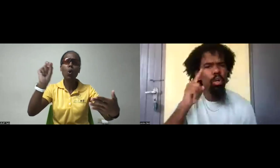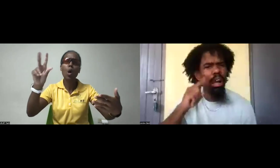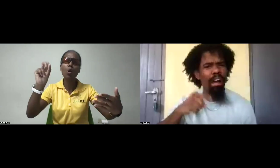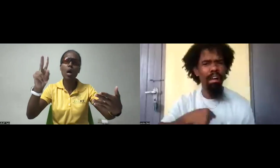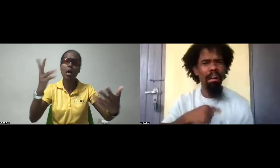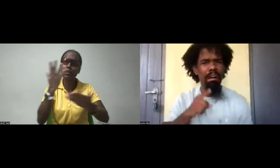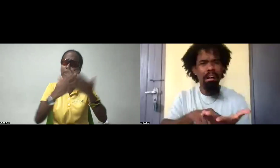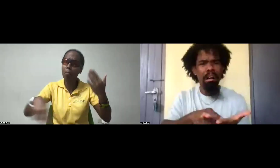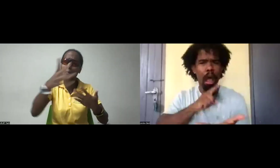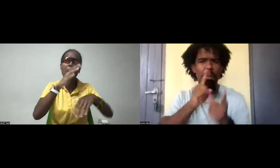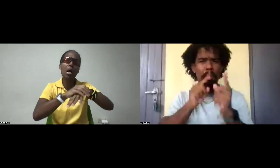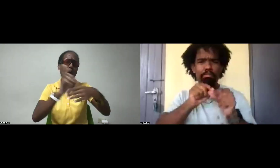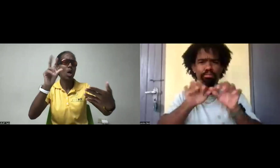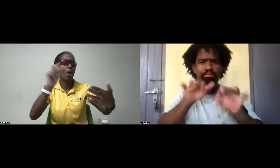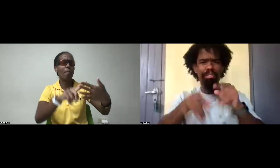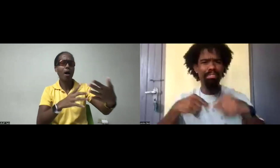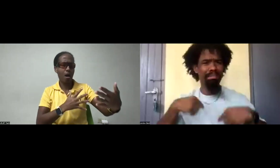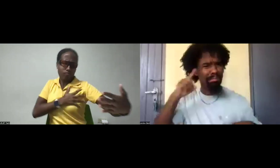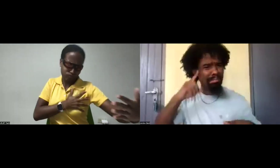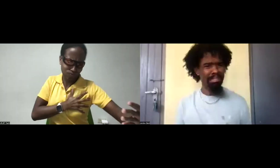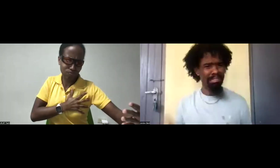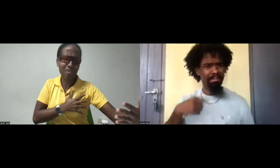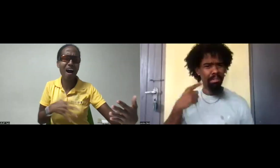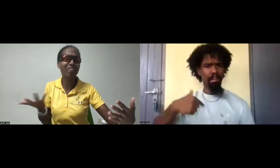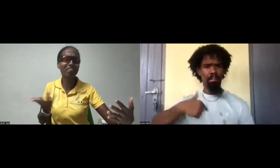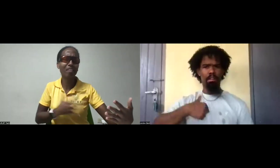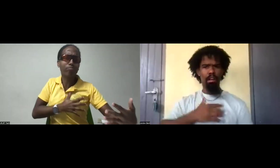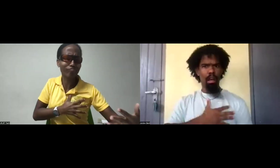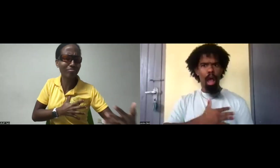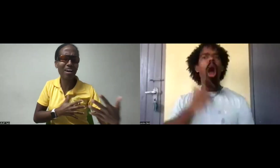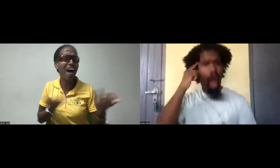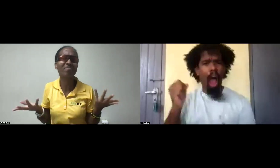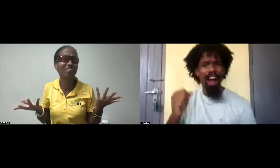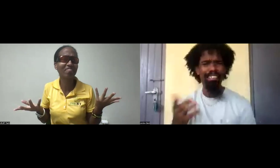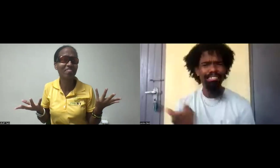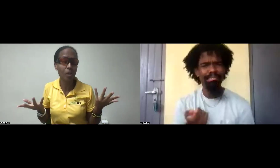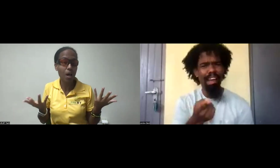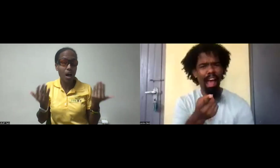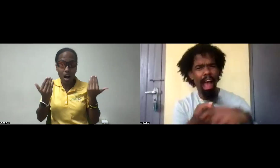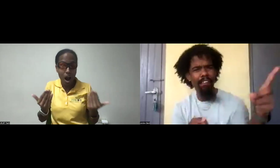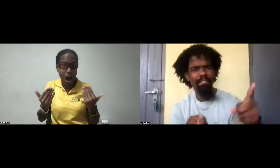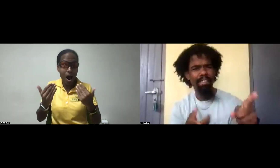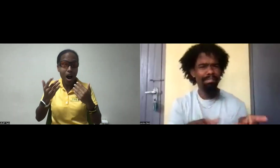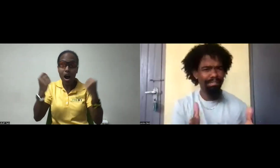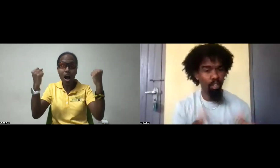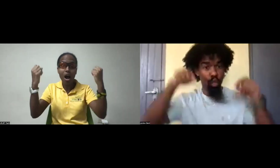The English was okay. The English, you're saying, okay, all right, yeah, reading the Bible, all right. But there wasn't really